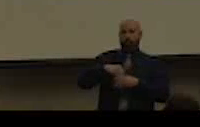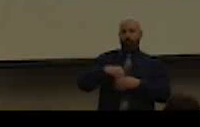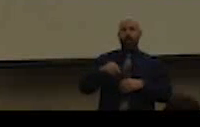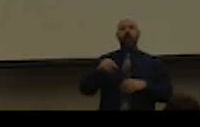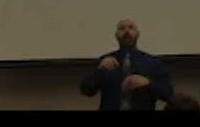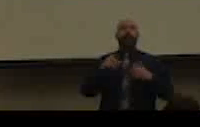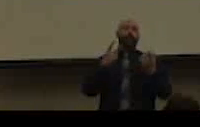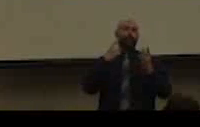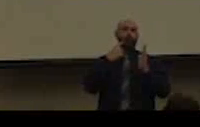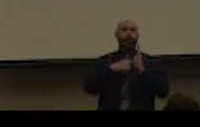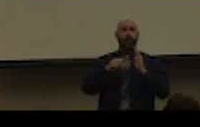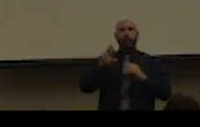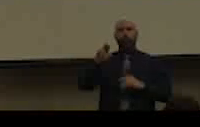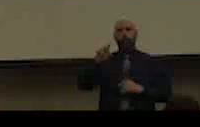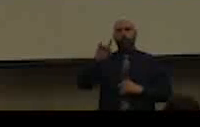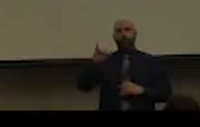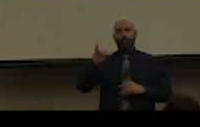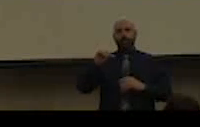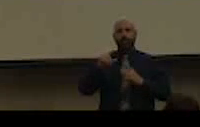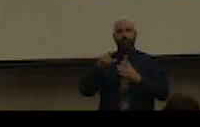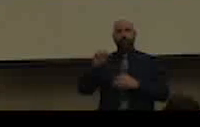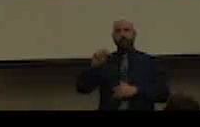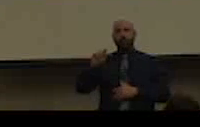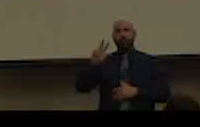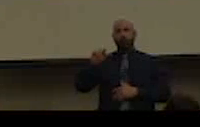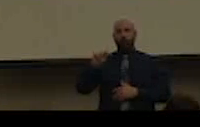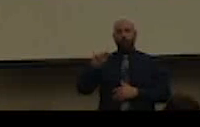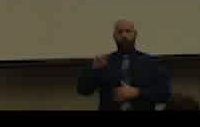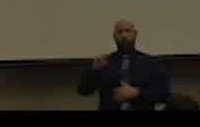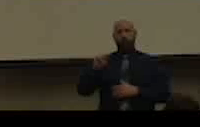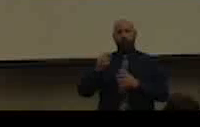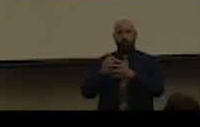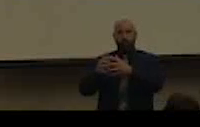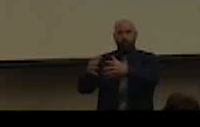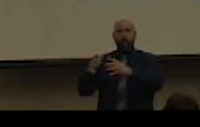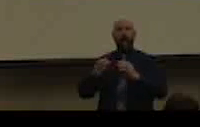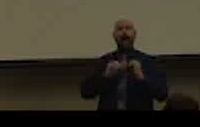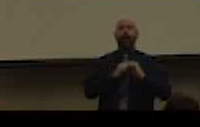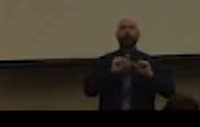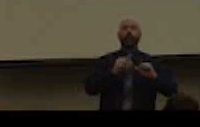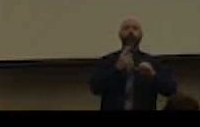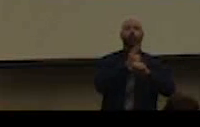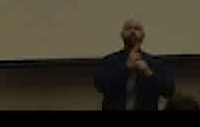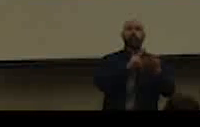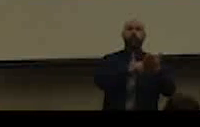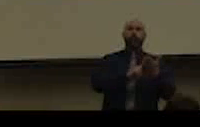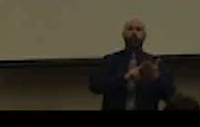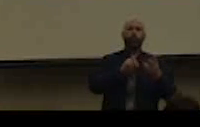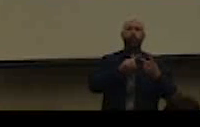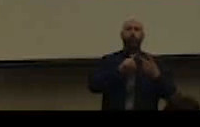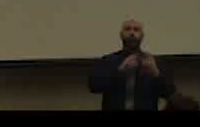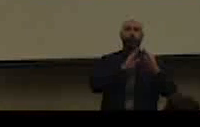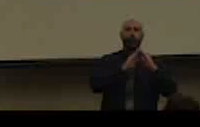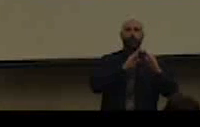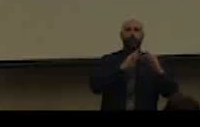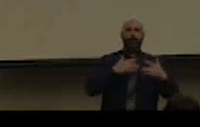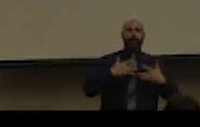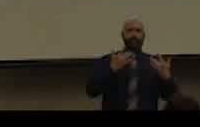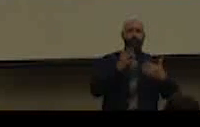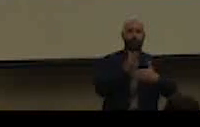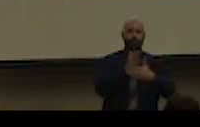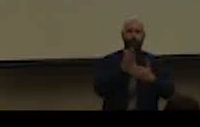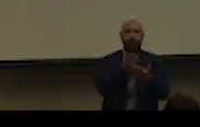more robust, how can we use enrollment events or communication events to help share resources that exist in a whole facet of ways